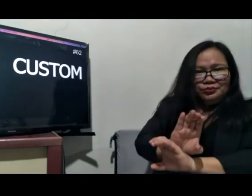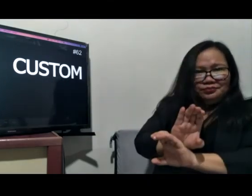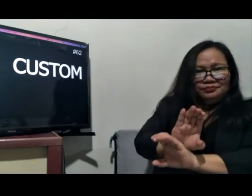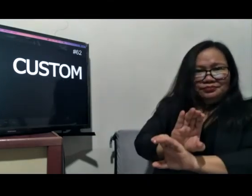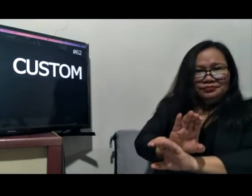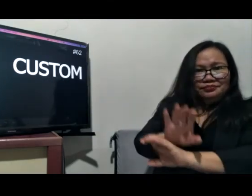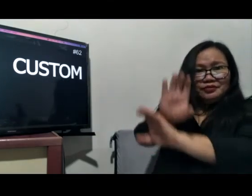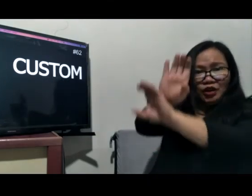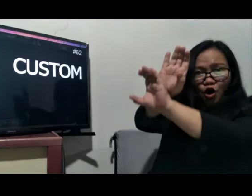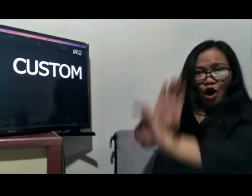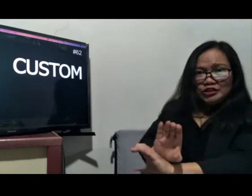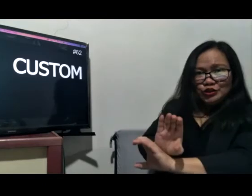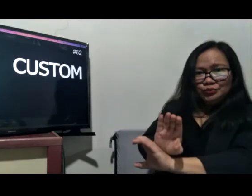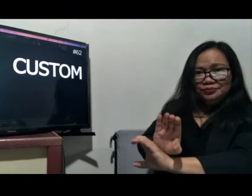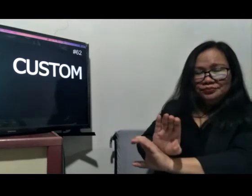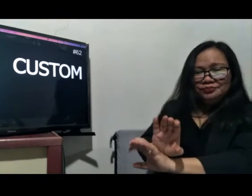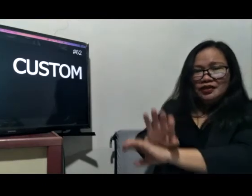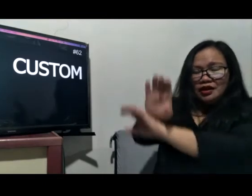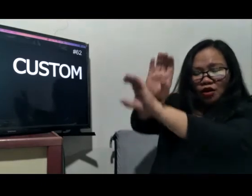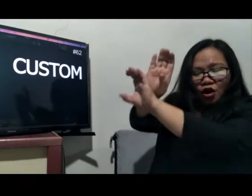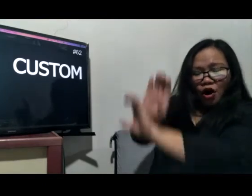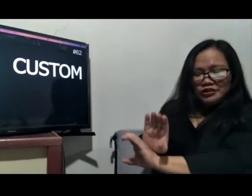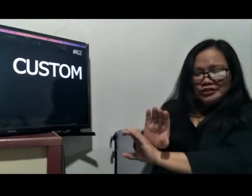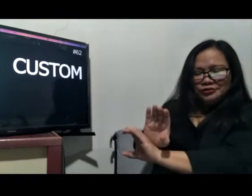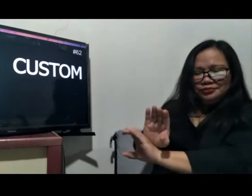Costume, costume, costume.